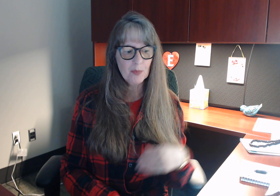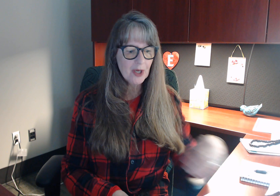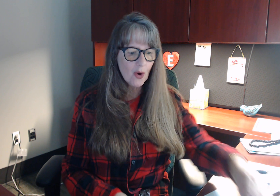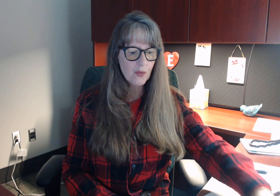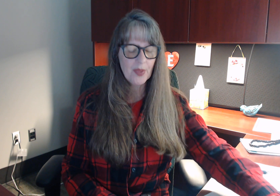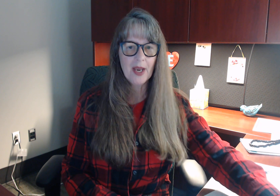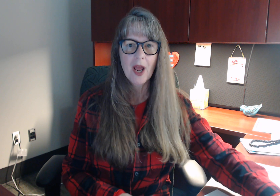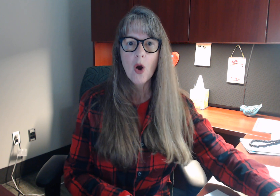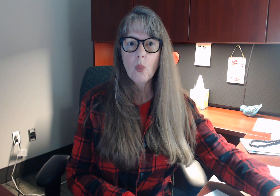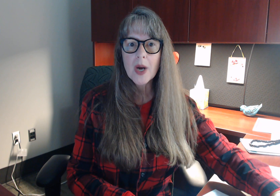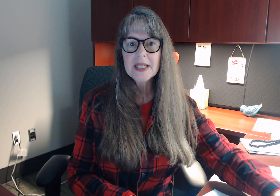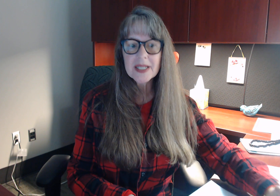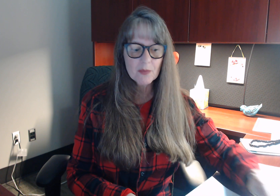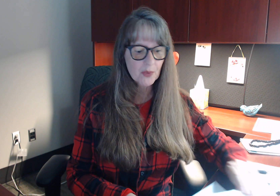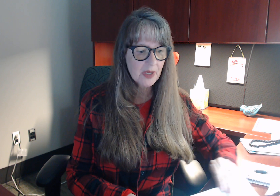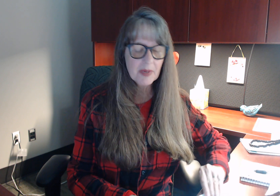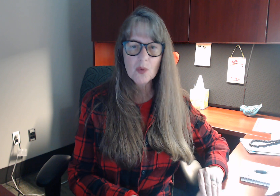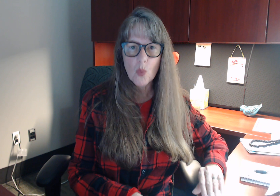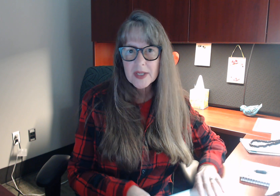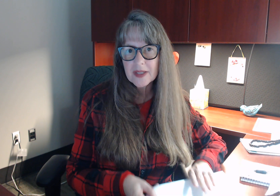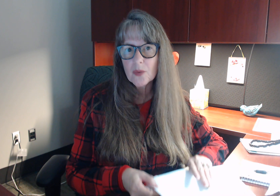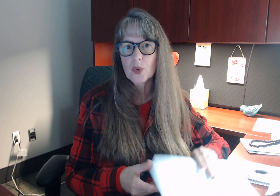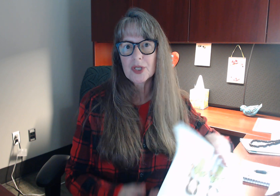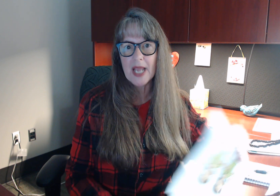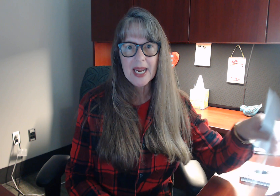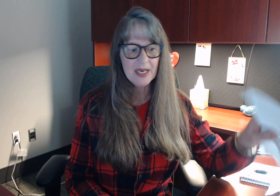go for that. What does it really mean? What is it that we're saying?